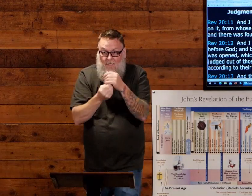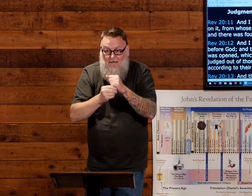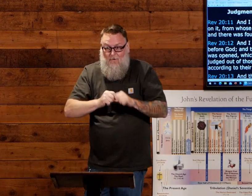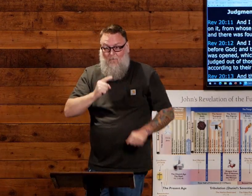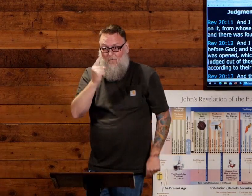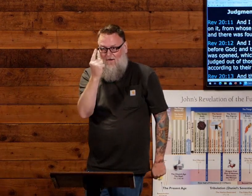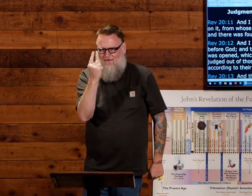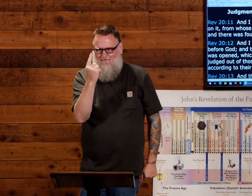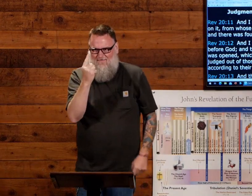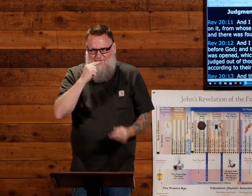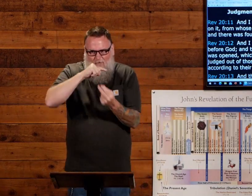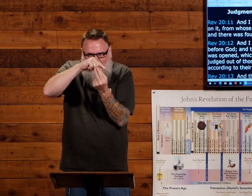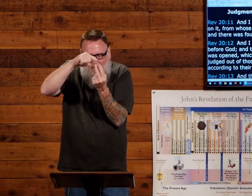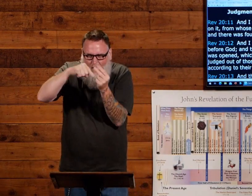We think about the Trinity, the three in one.